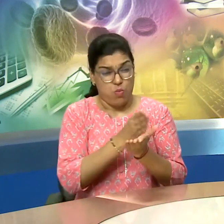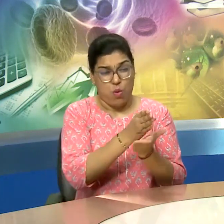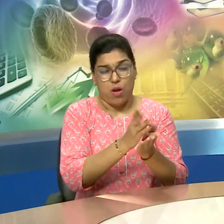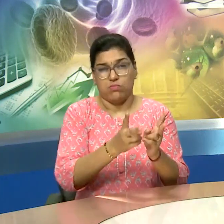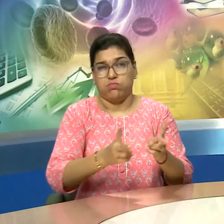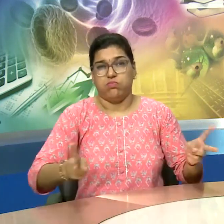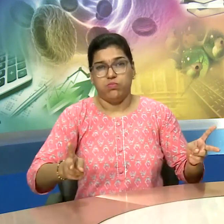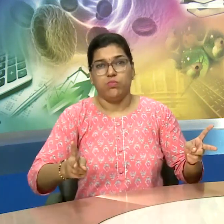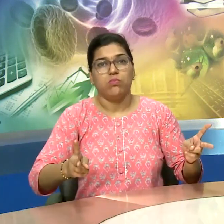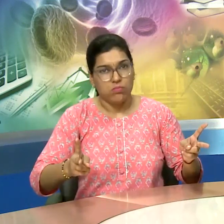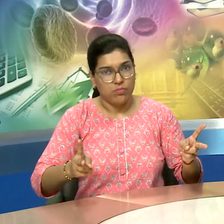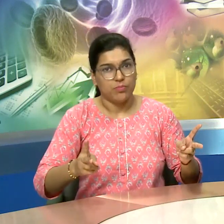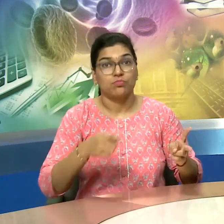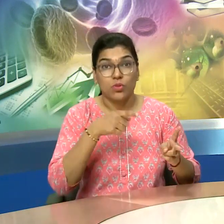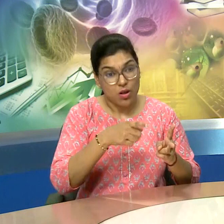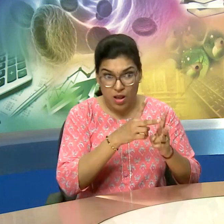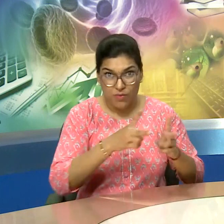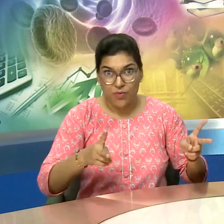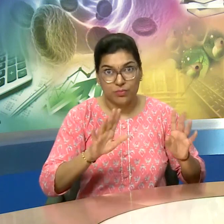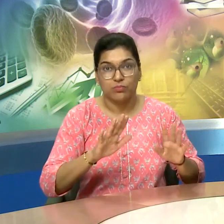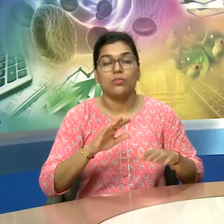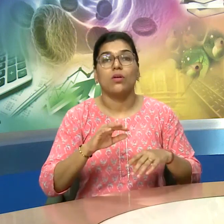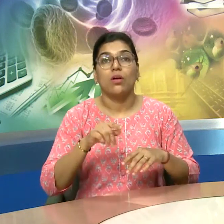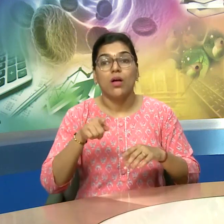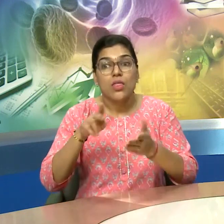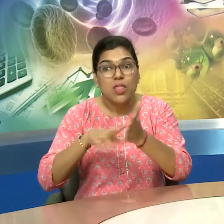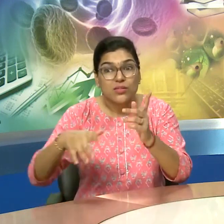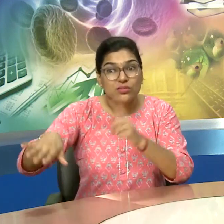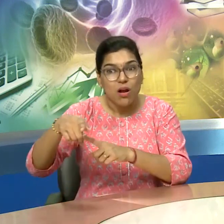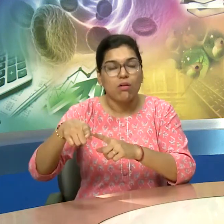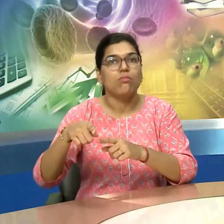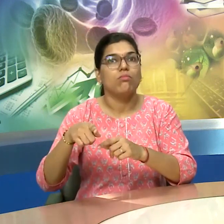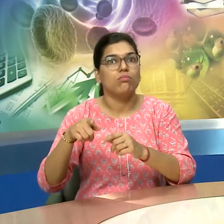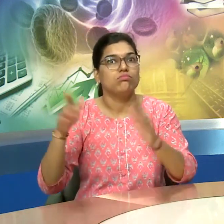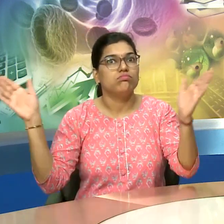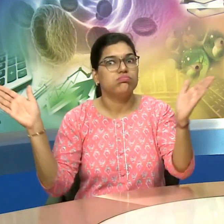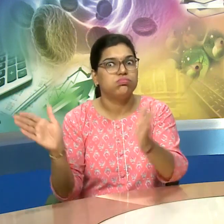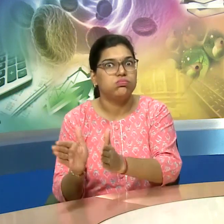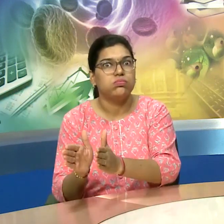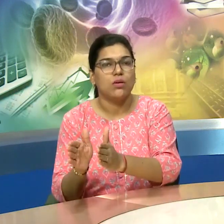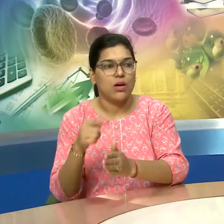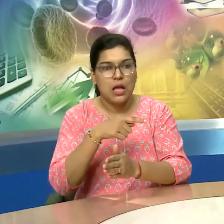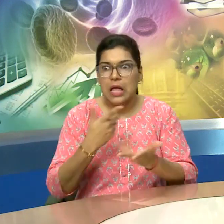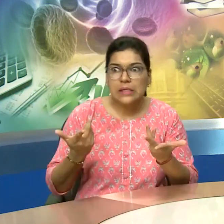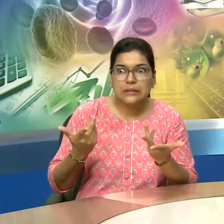petrol gets finished, we cannot get the petrol second time because it is in a limited